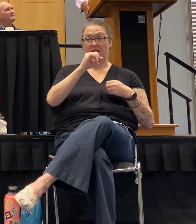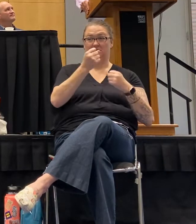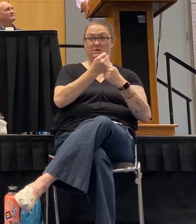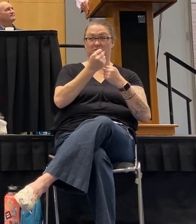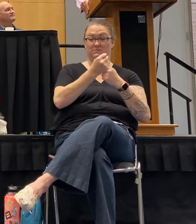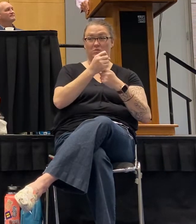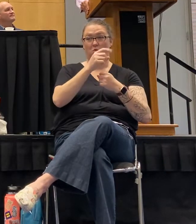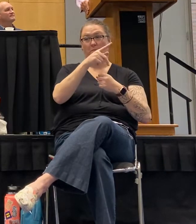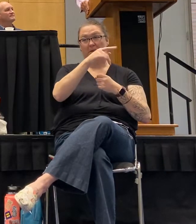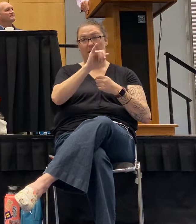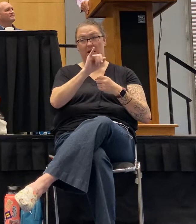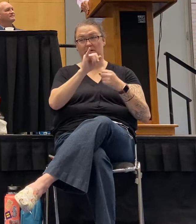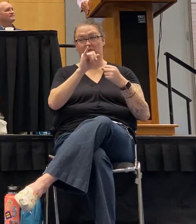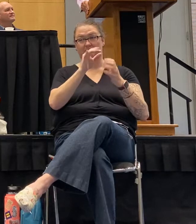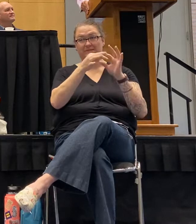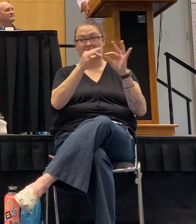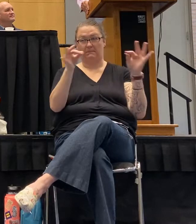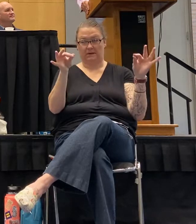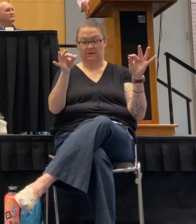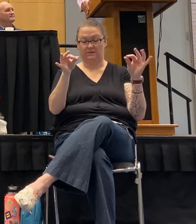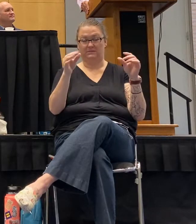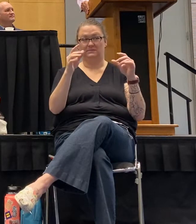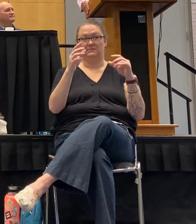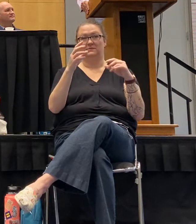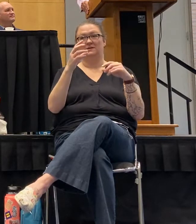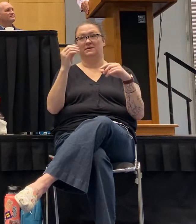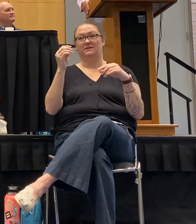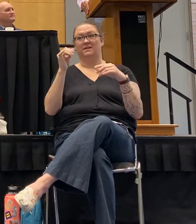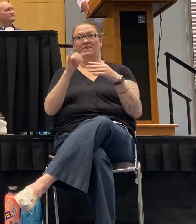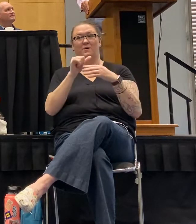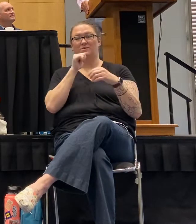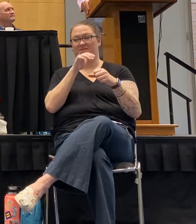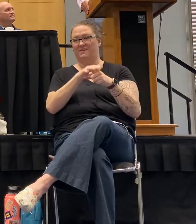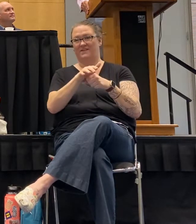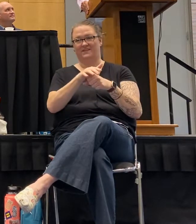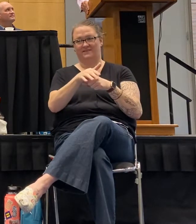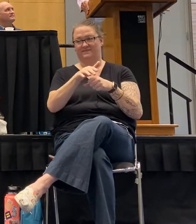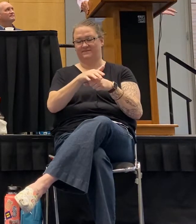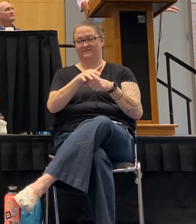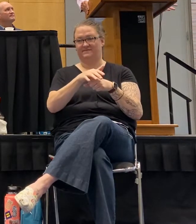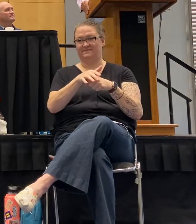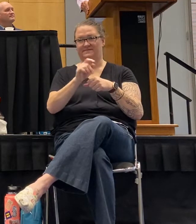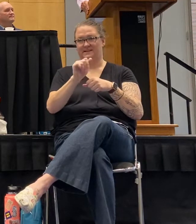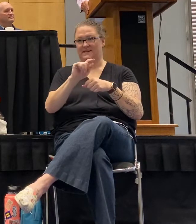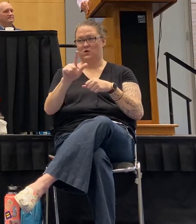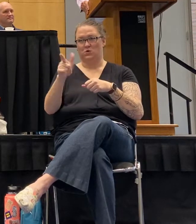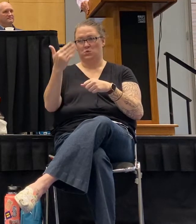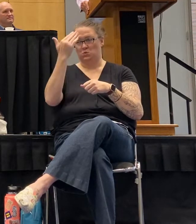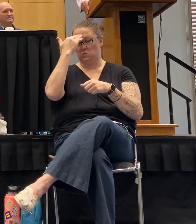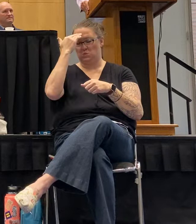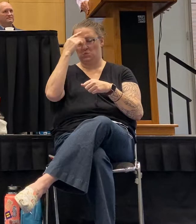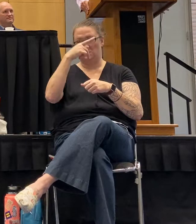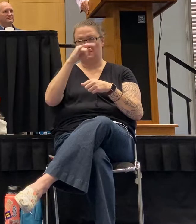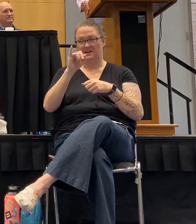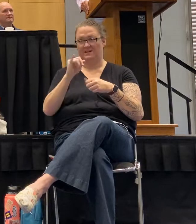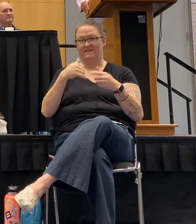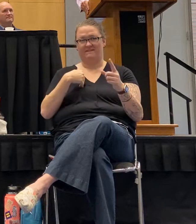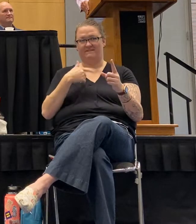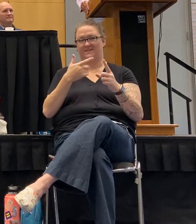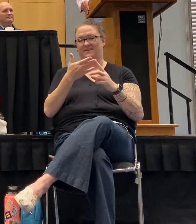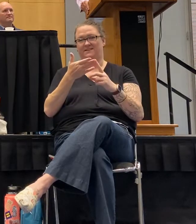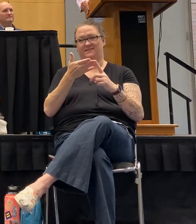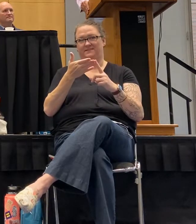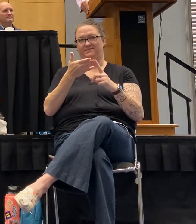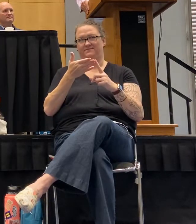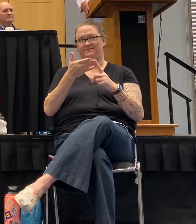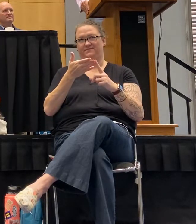PI statement, and that was not effective at all. As you all know, the PIs